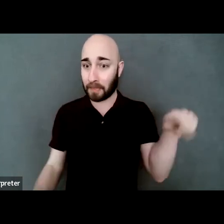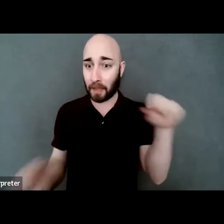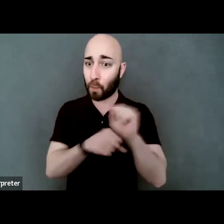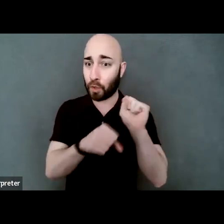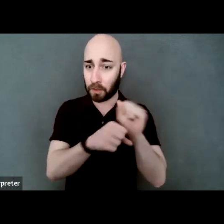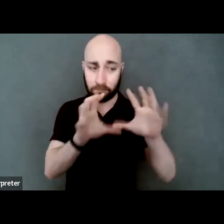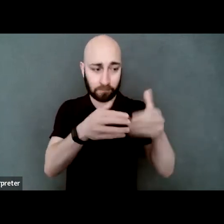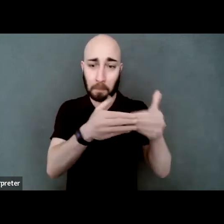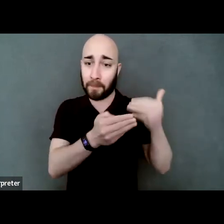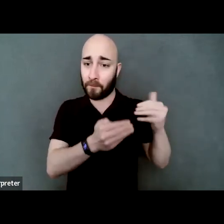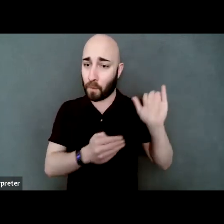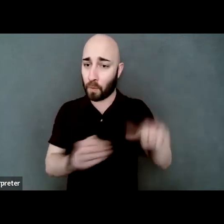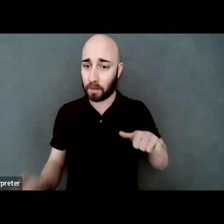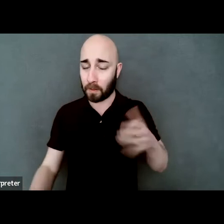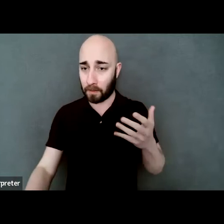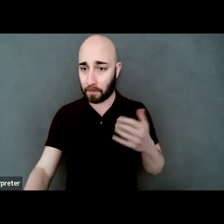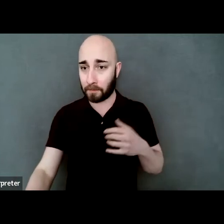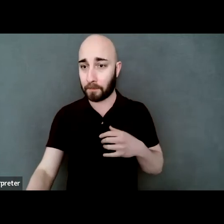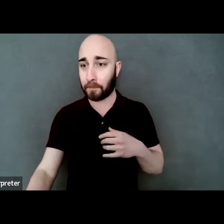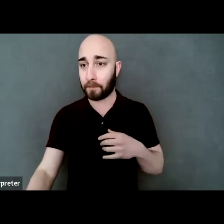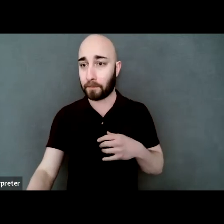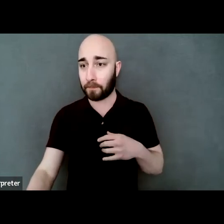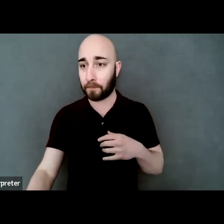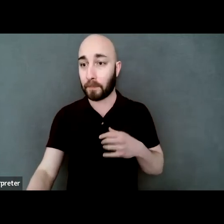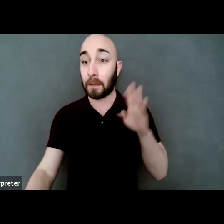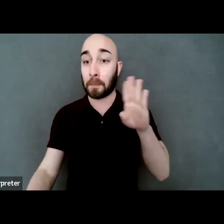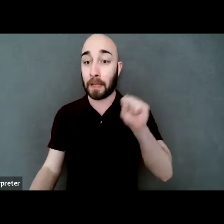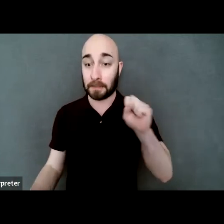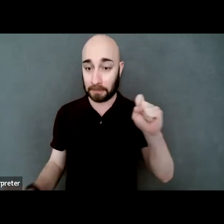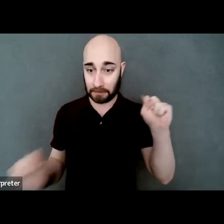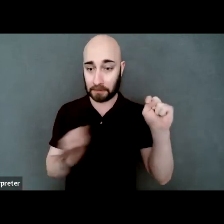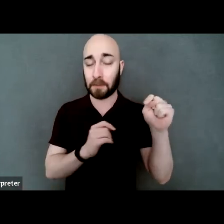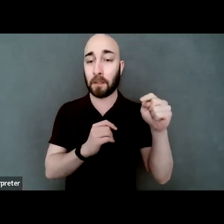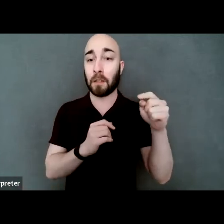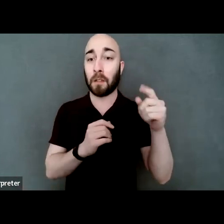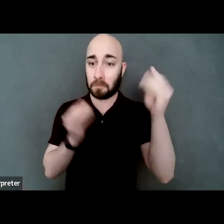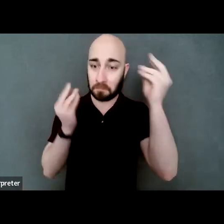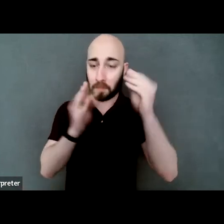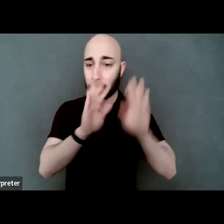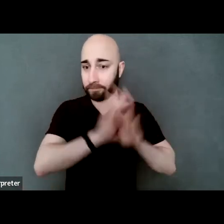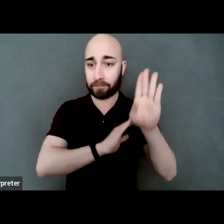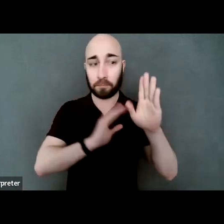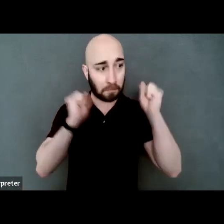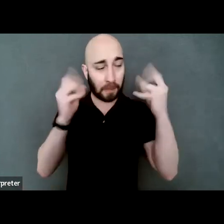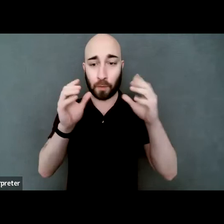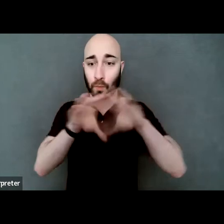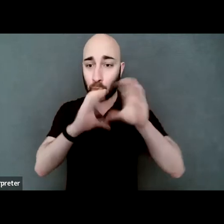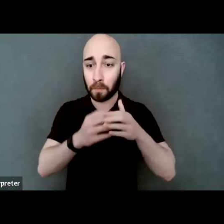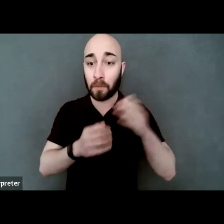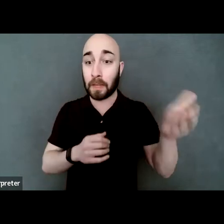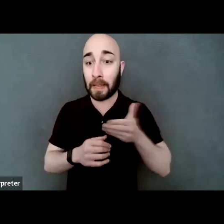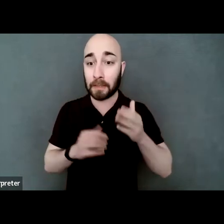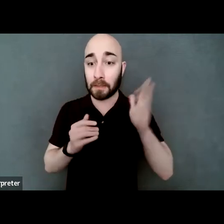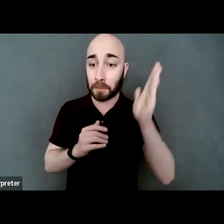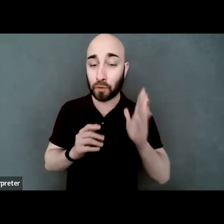that. The BSTT has been crucial in curating an excellent group of guest speakers focused on racial